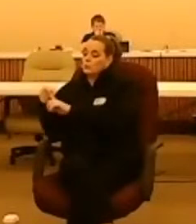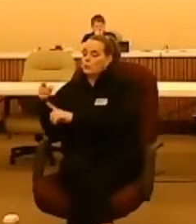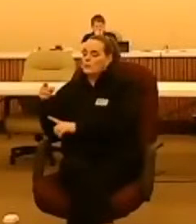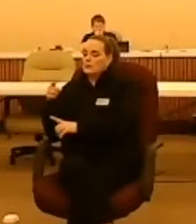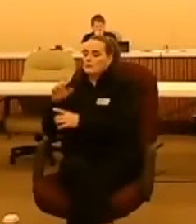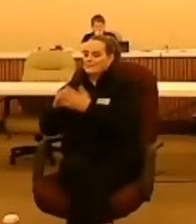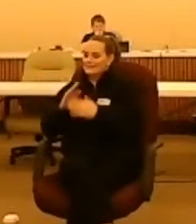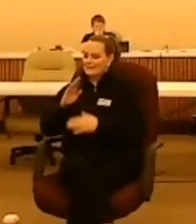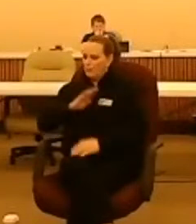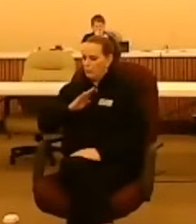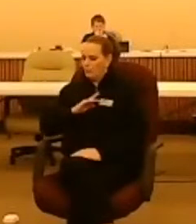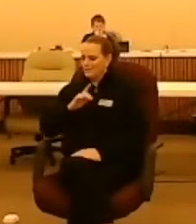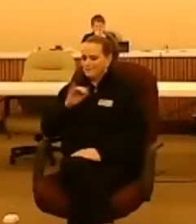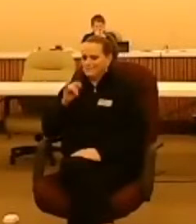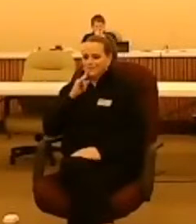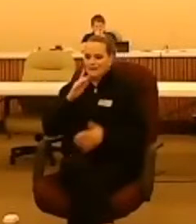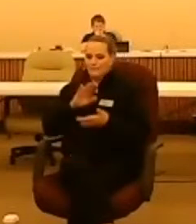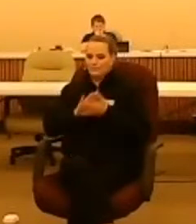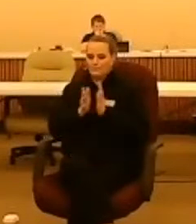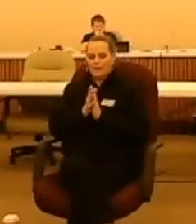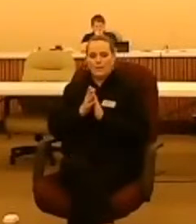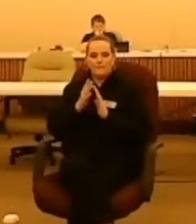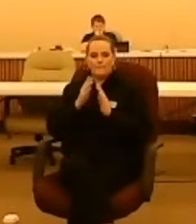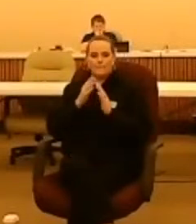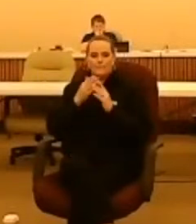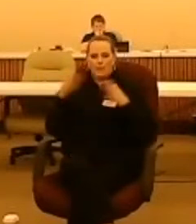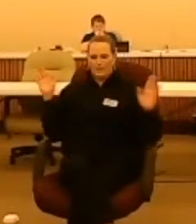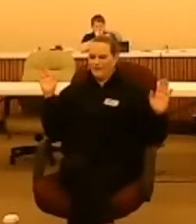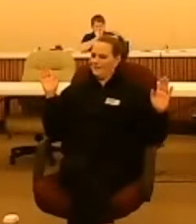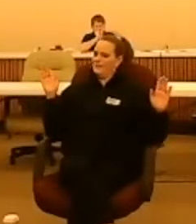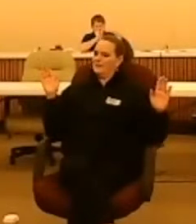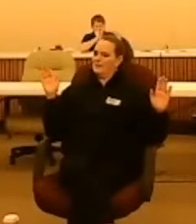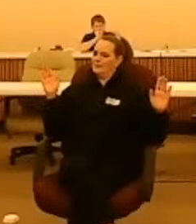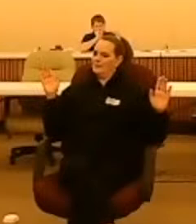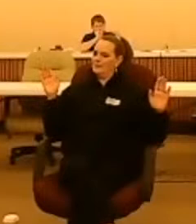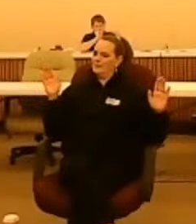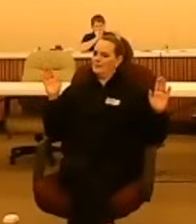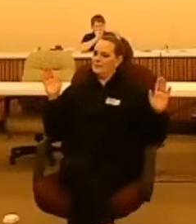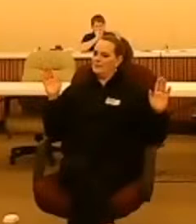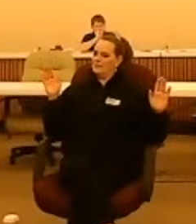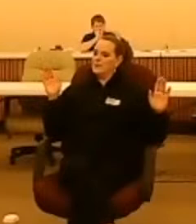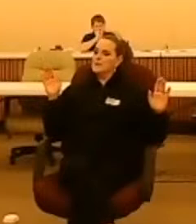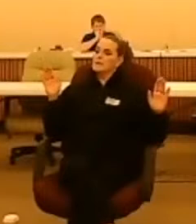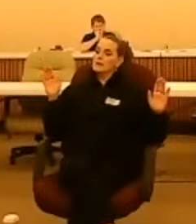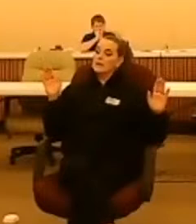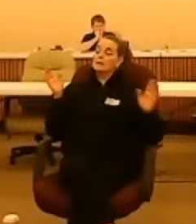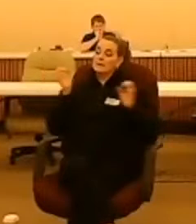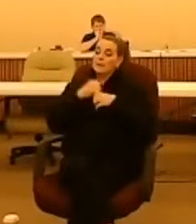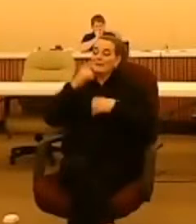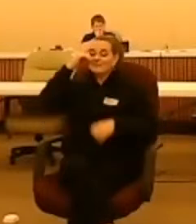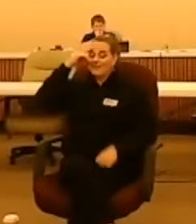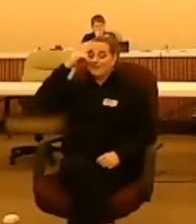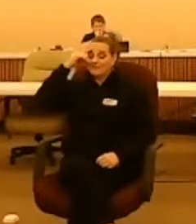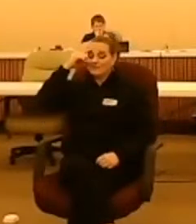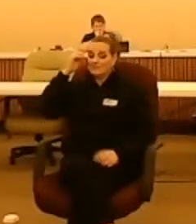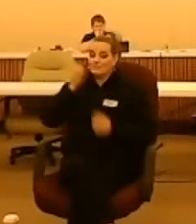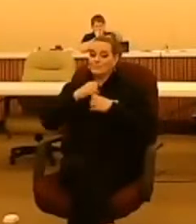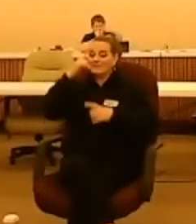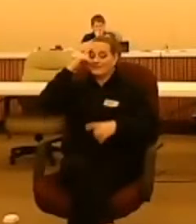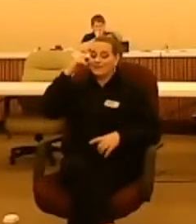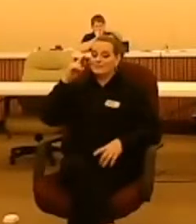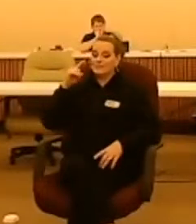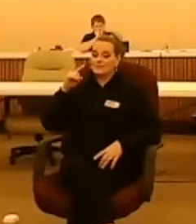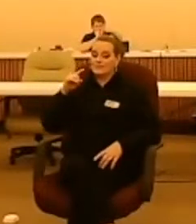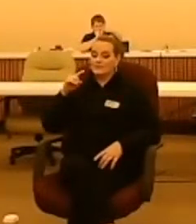clear to me whether that then becomes public, because certainly it would make sense that that could be